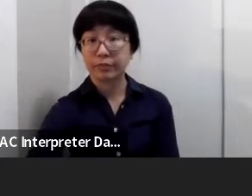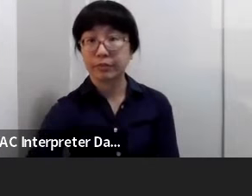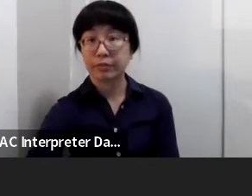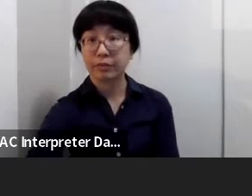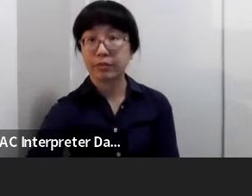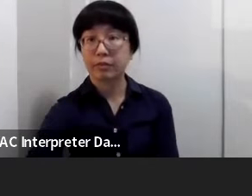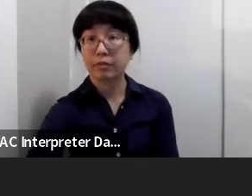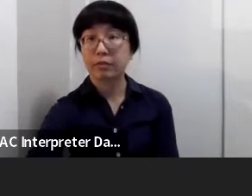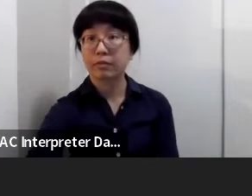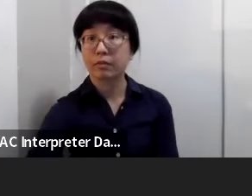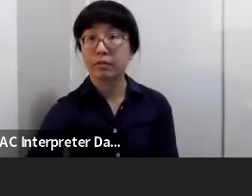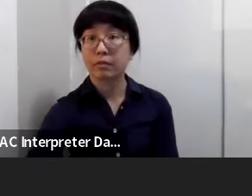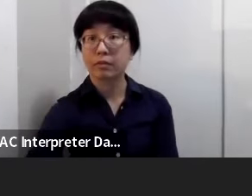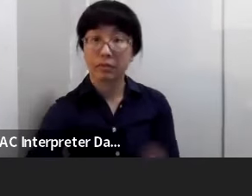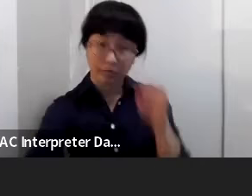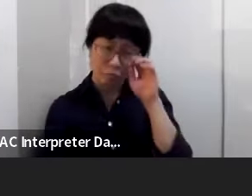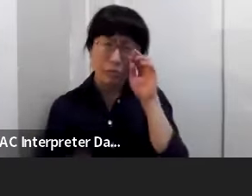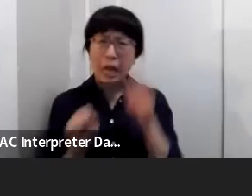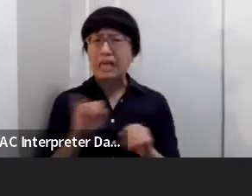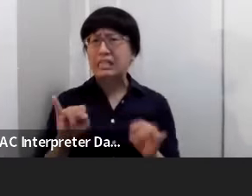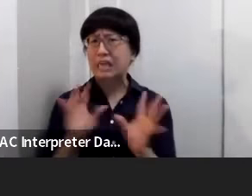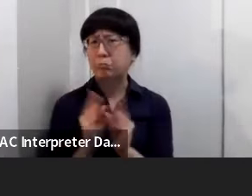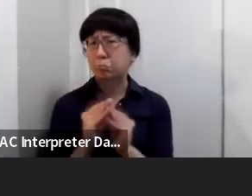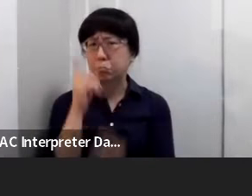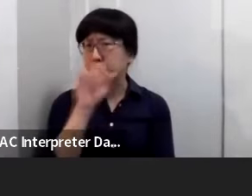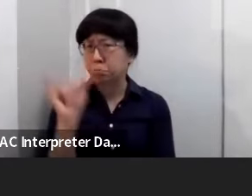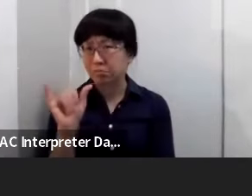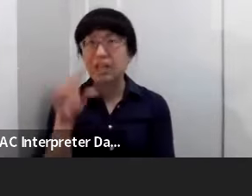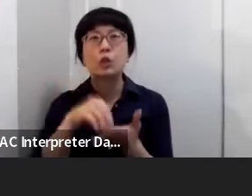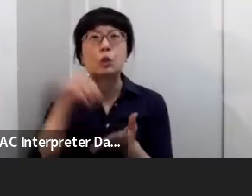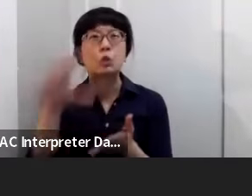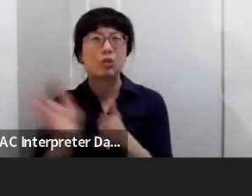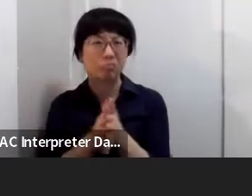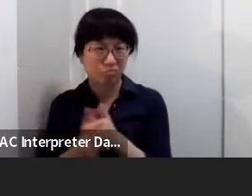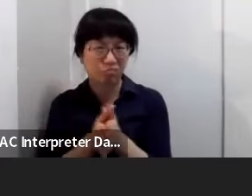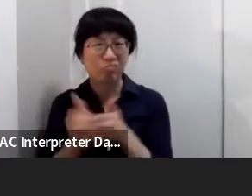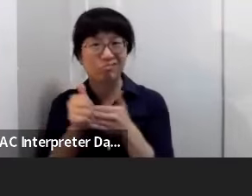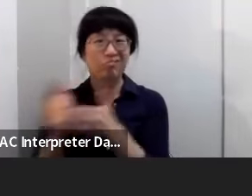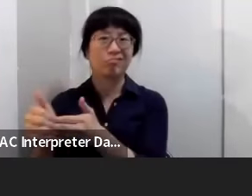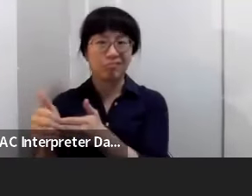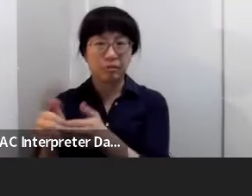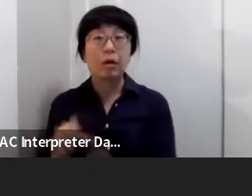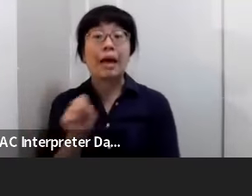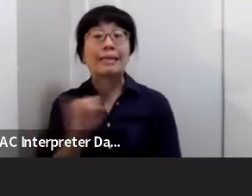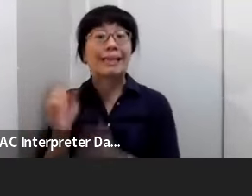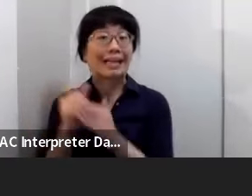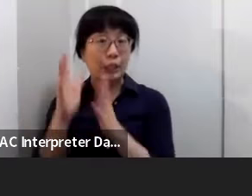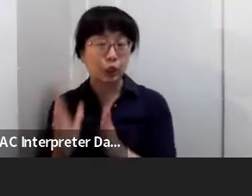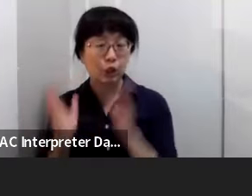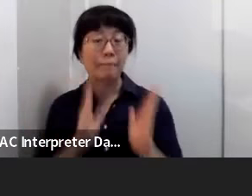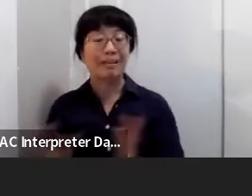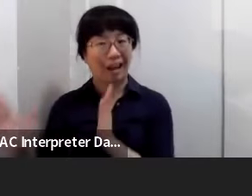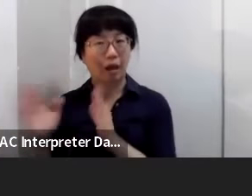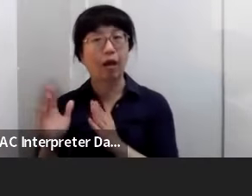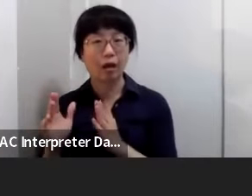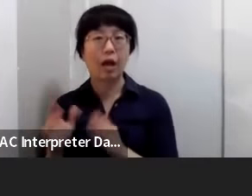So what does an SI session look like? It's student-driven. SI sessions are planned and facilitated by the SI leader, and students work